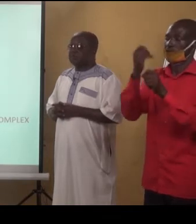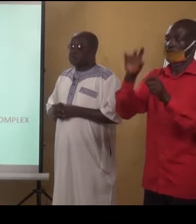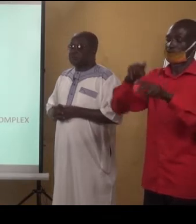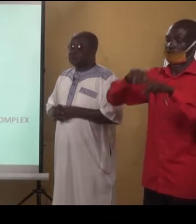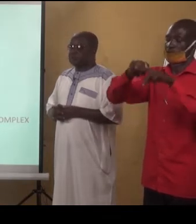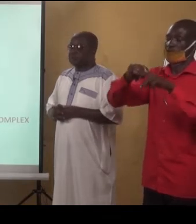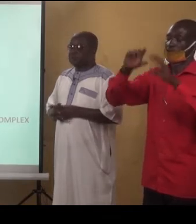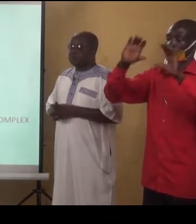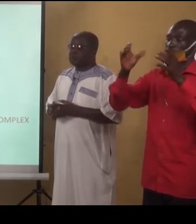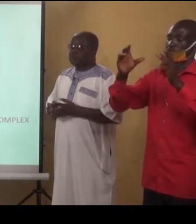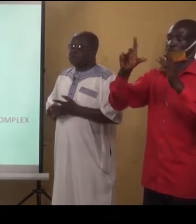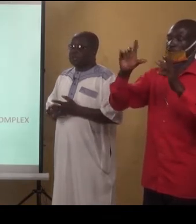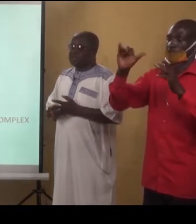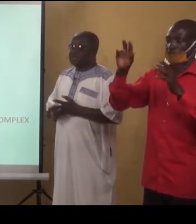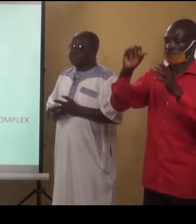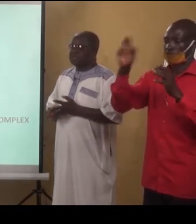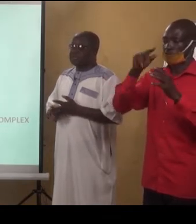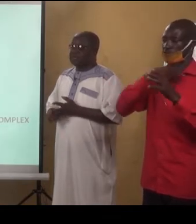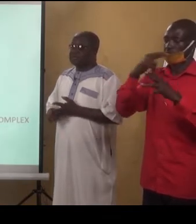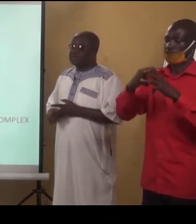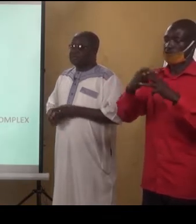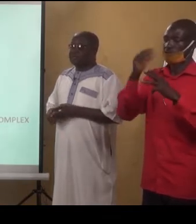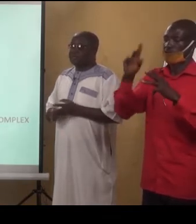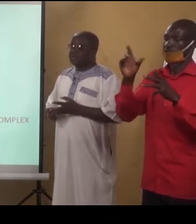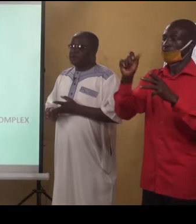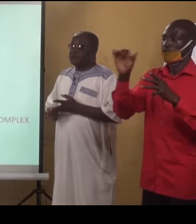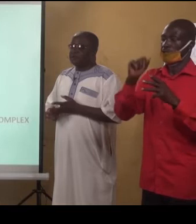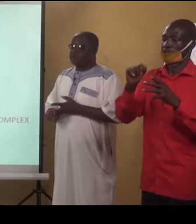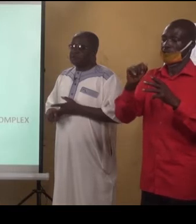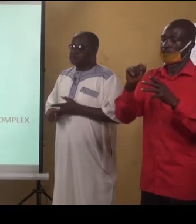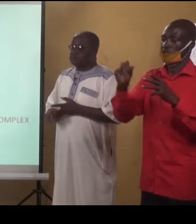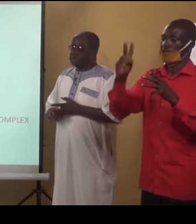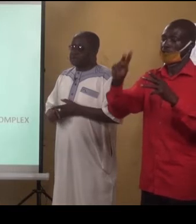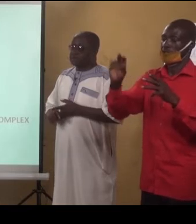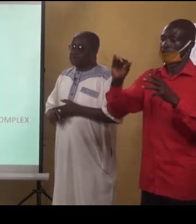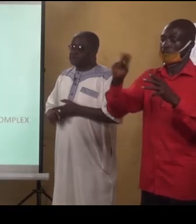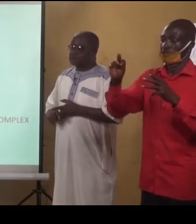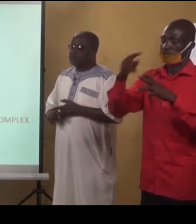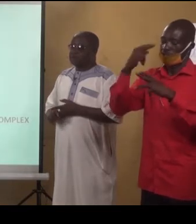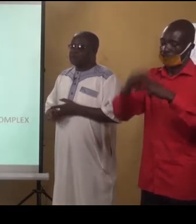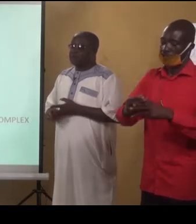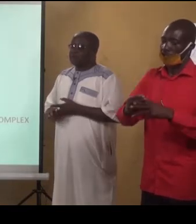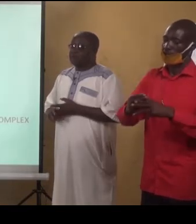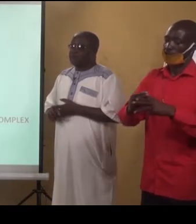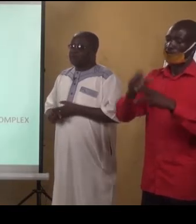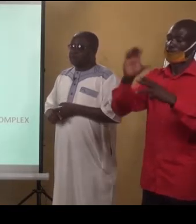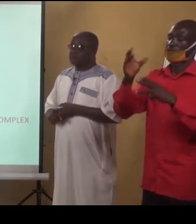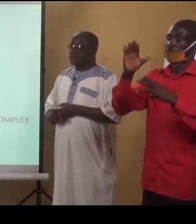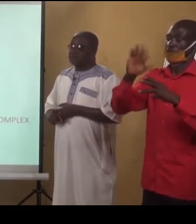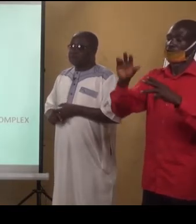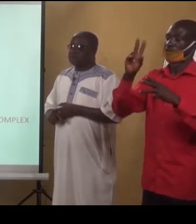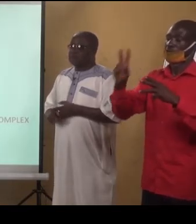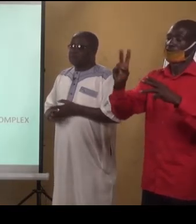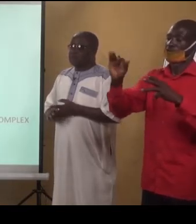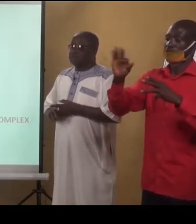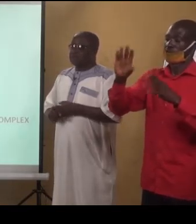dependent clauses. And we name these as the nominal clause or the noun clause, the adverbial